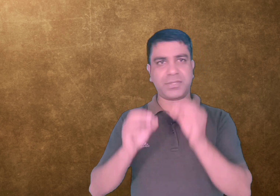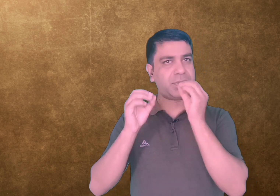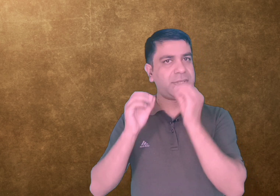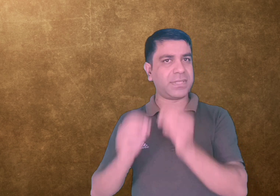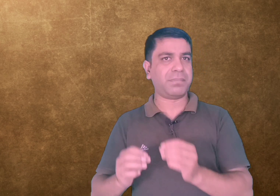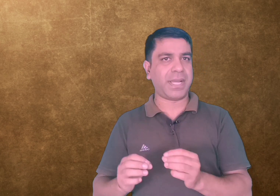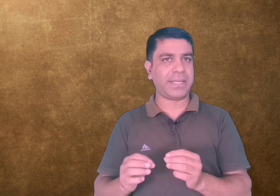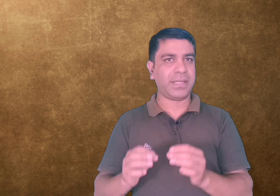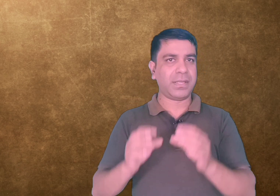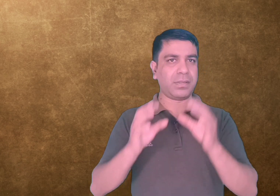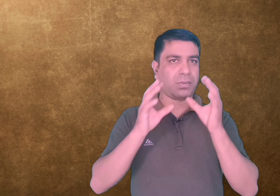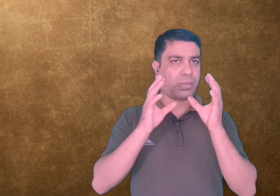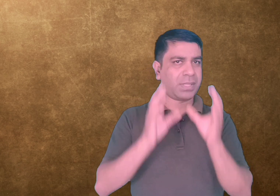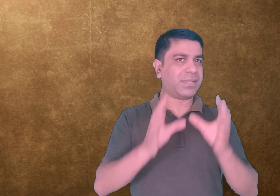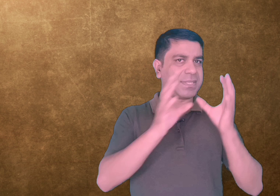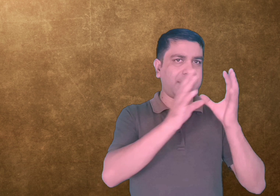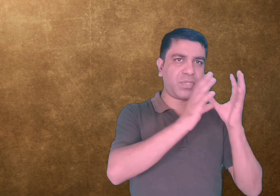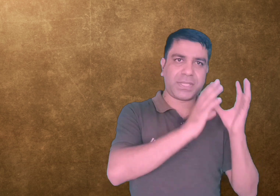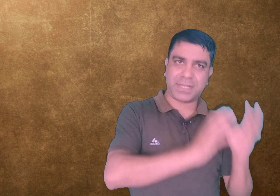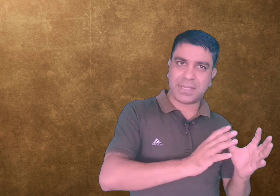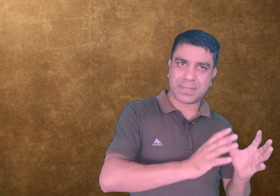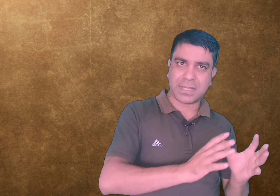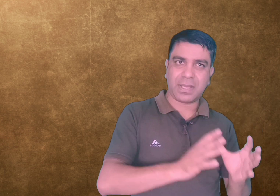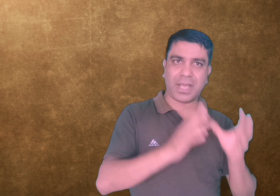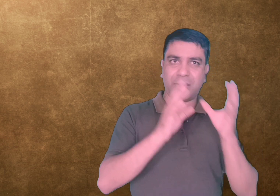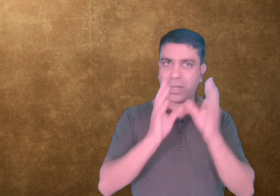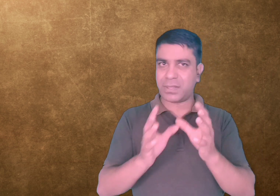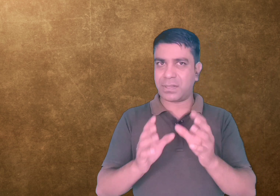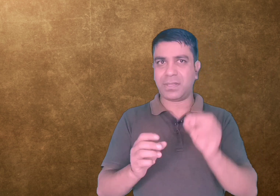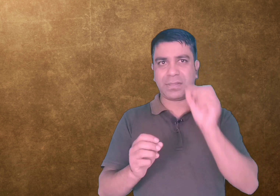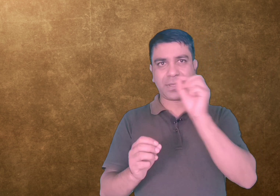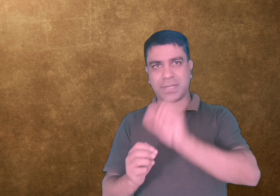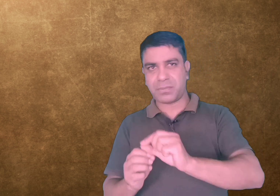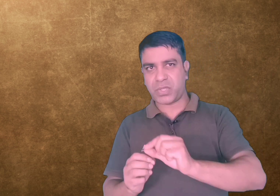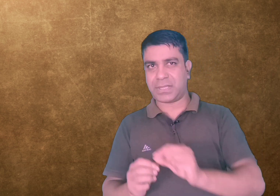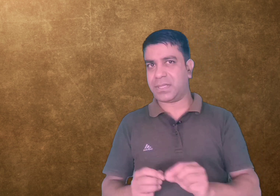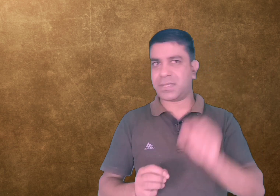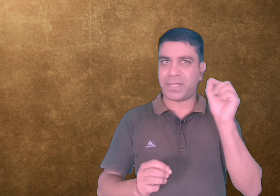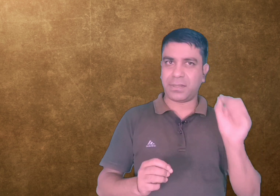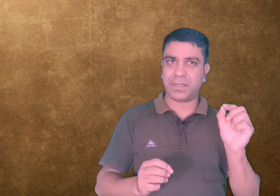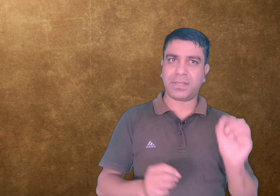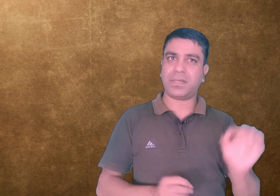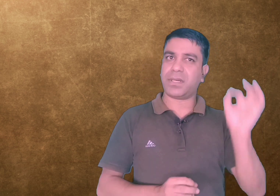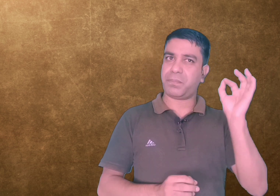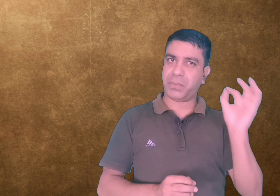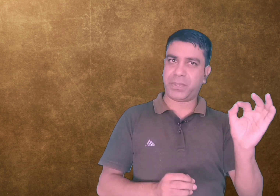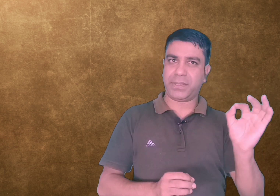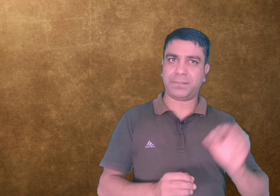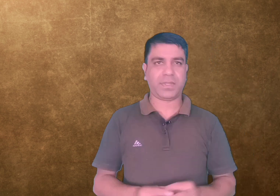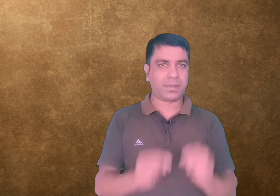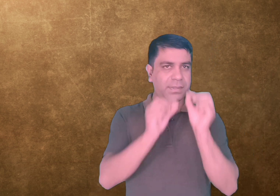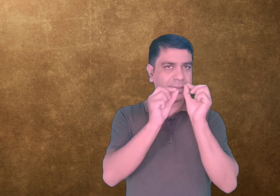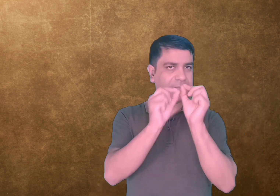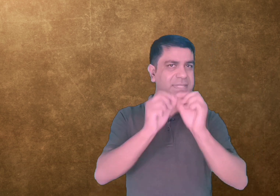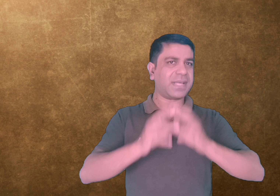to determine what the subject is and whether the subject is singular or plural. These are